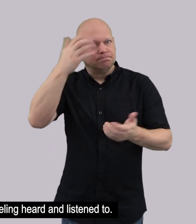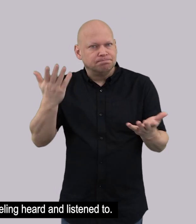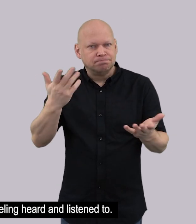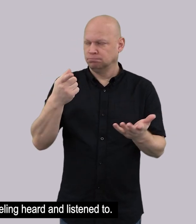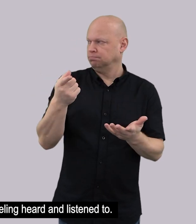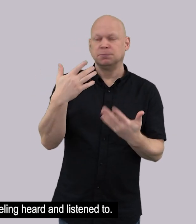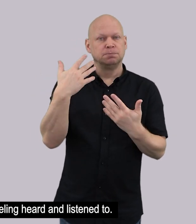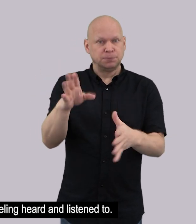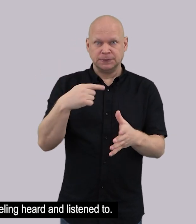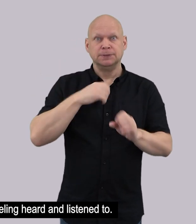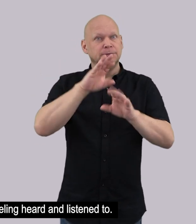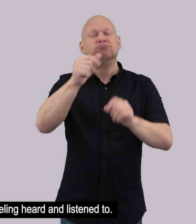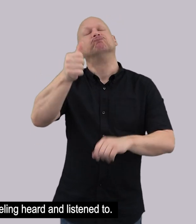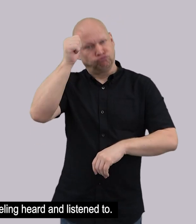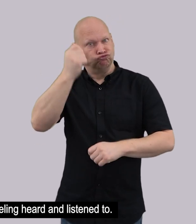feeling heard and listened to,